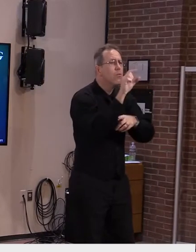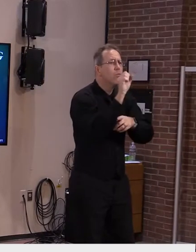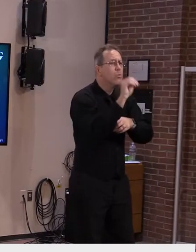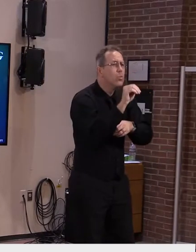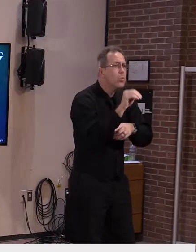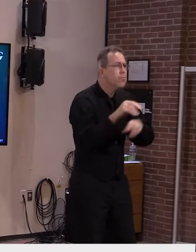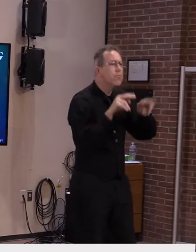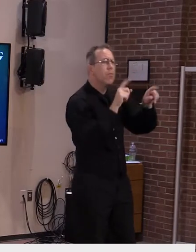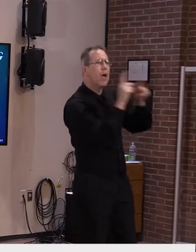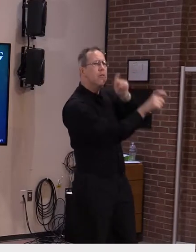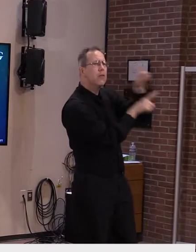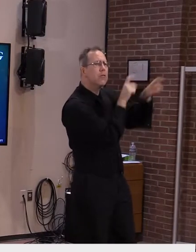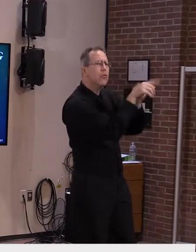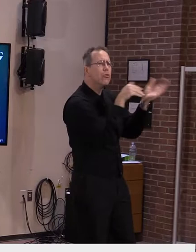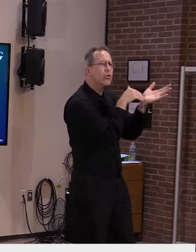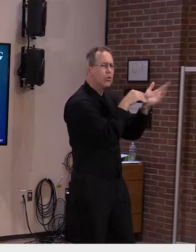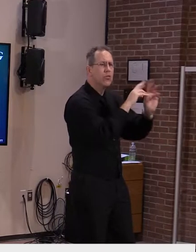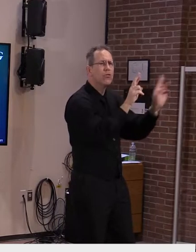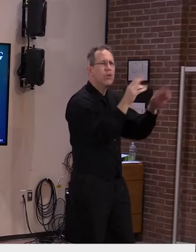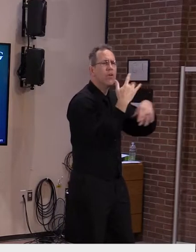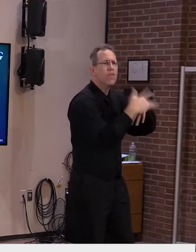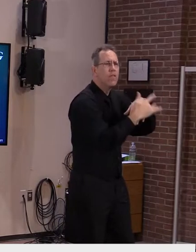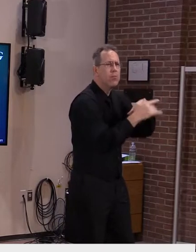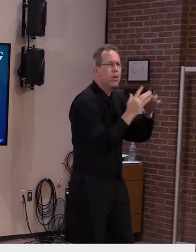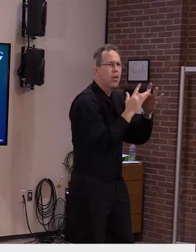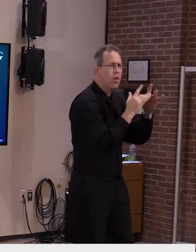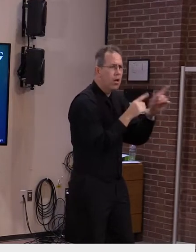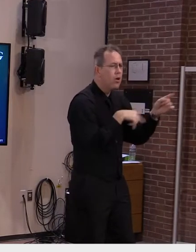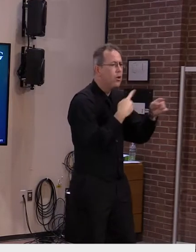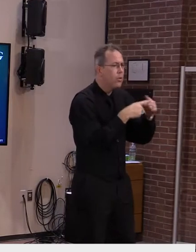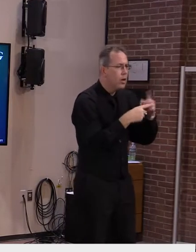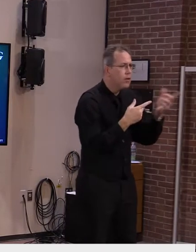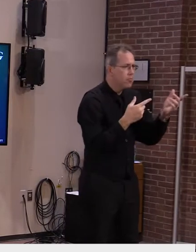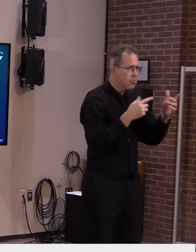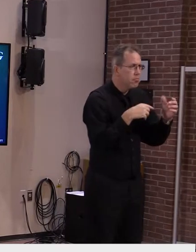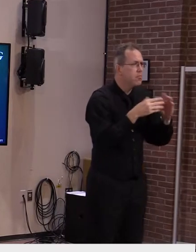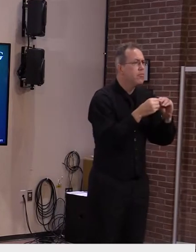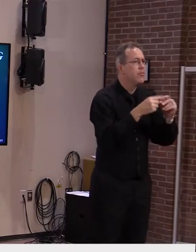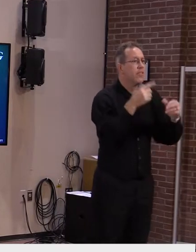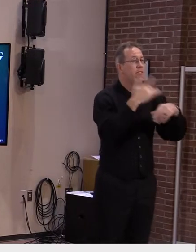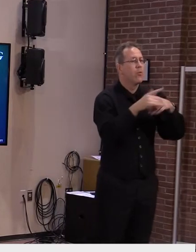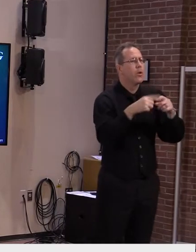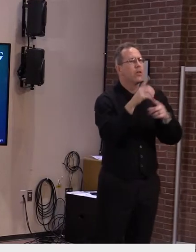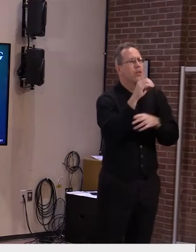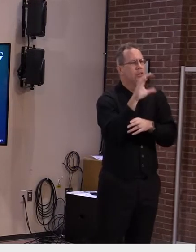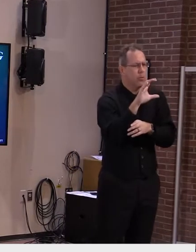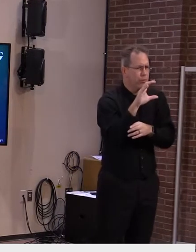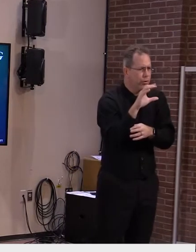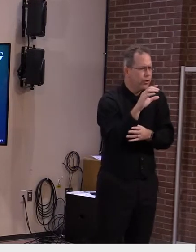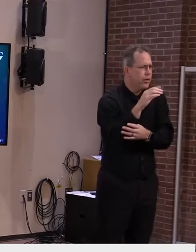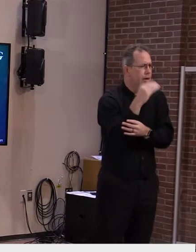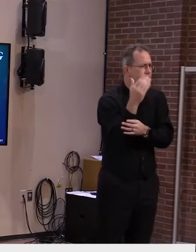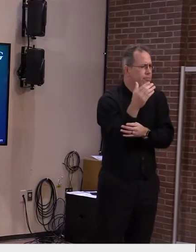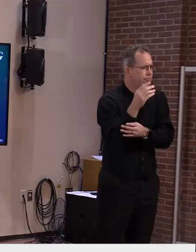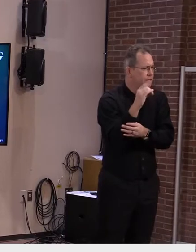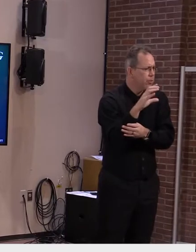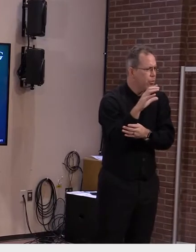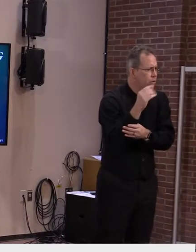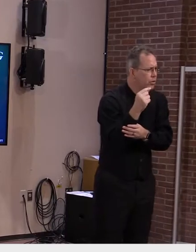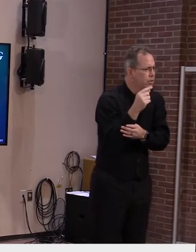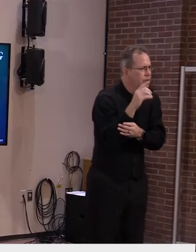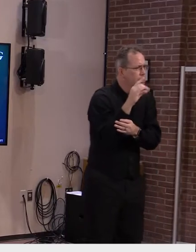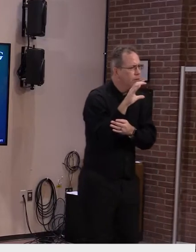All events are held from 7 to 8 p.m. via Zoom, and there is one scheduled for this evening.